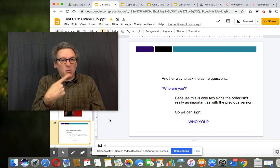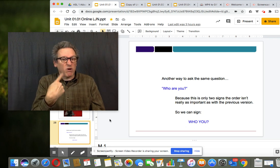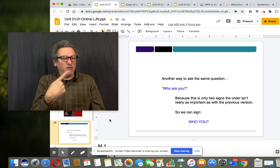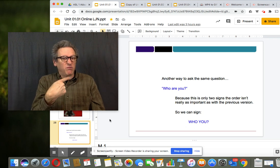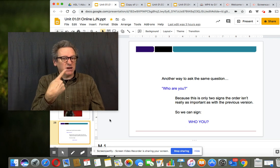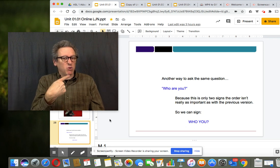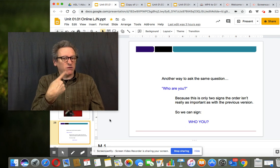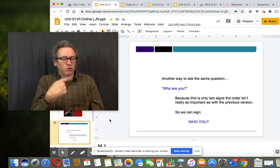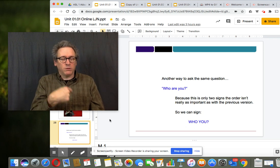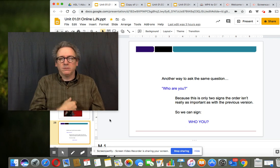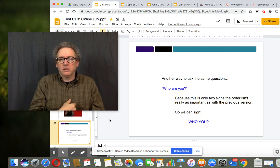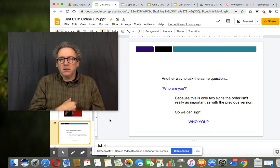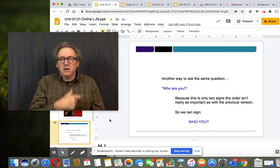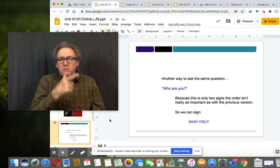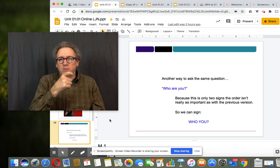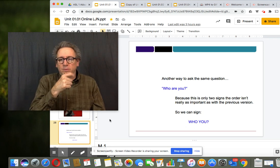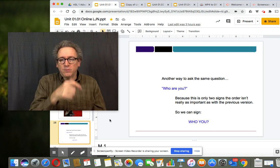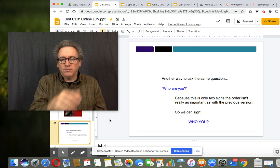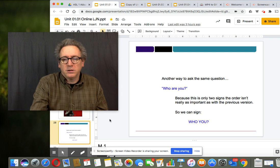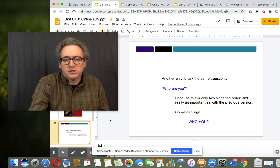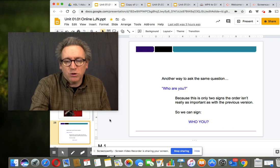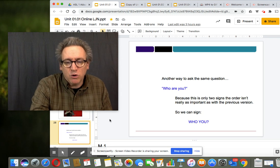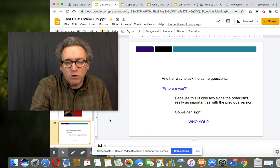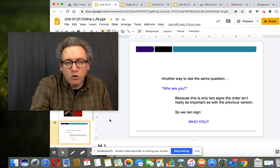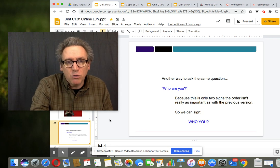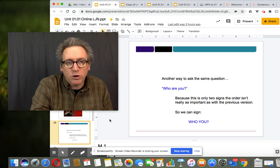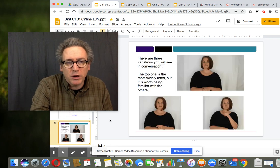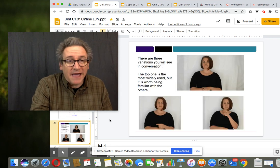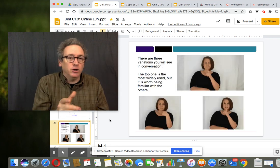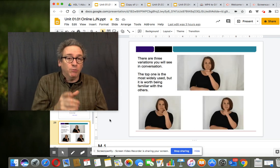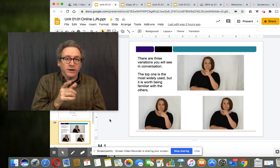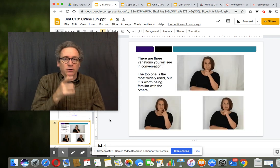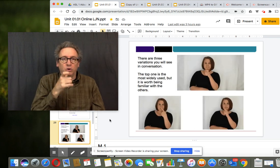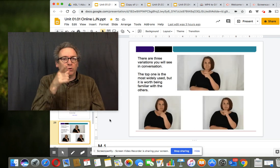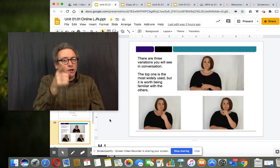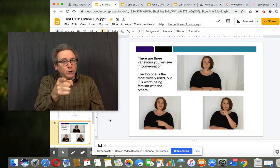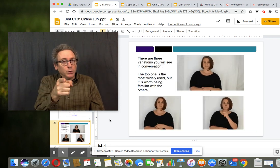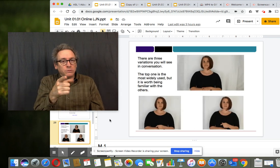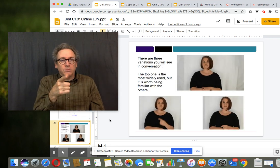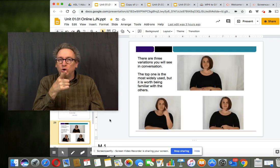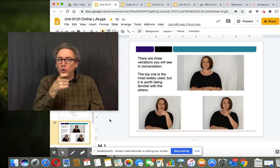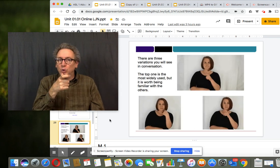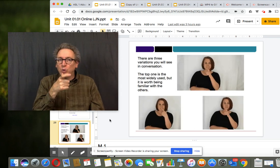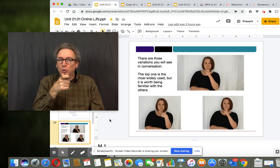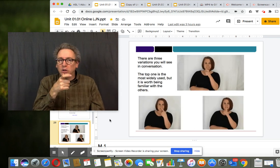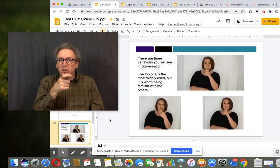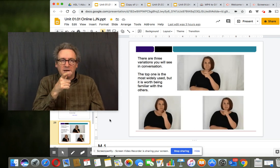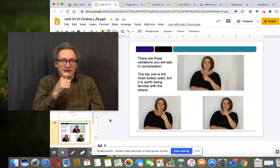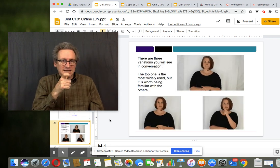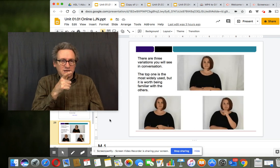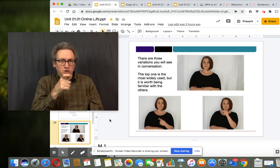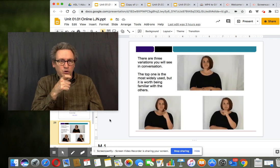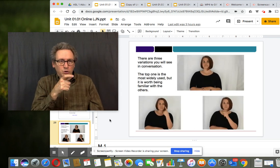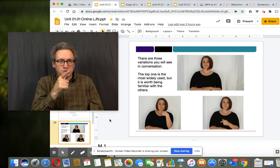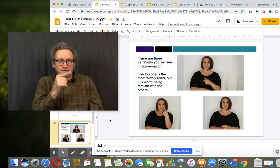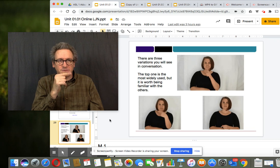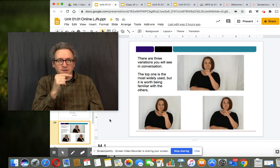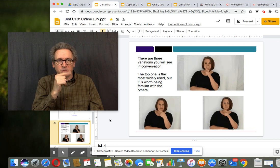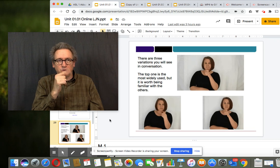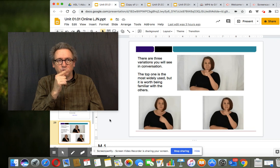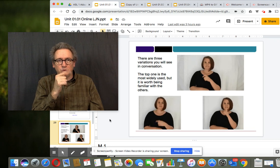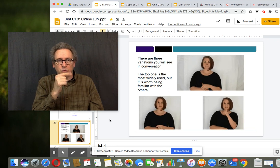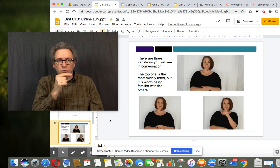or much more formal. So and then you point, who are you? Who? I tend to do who.